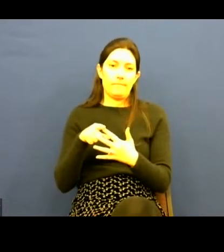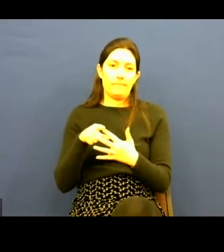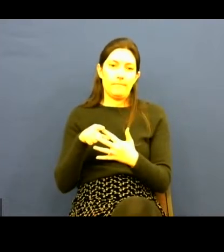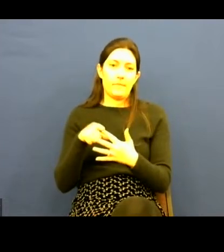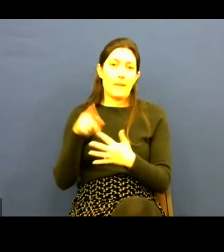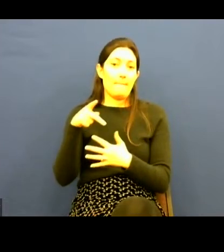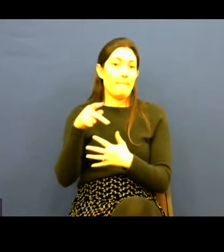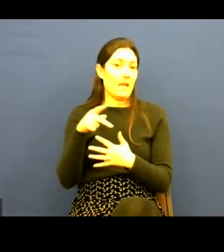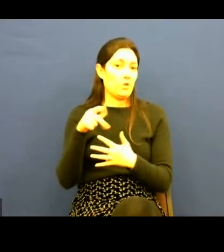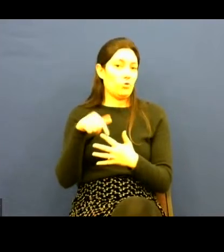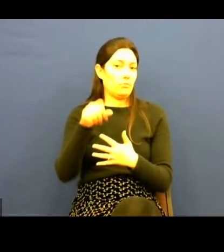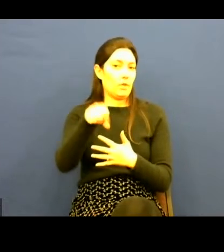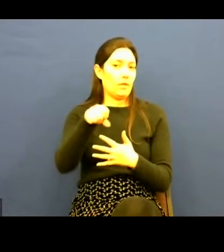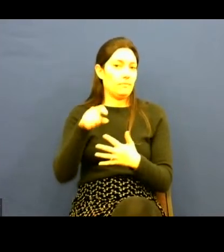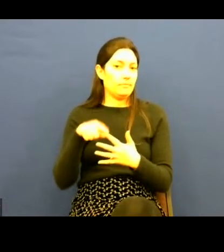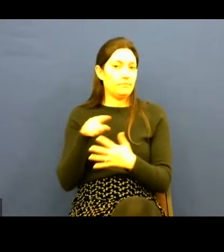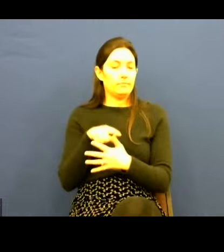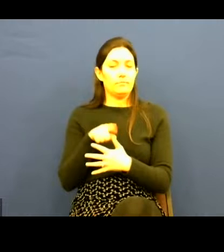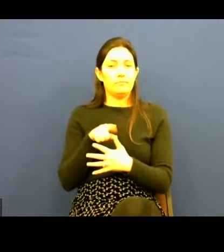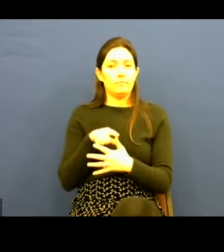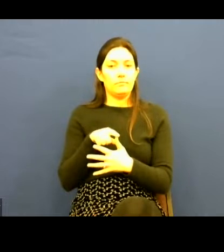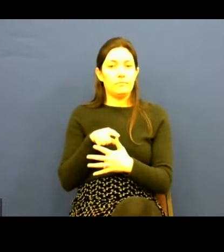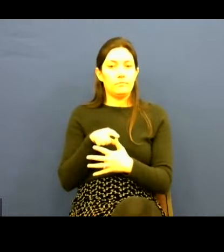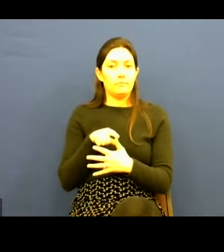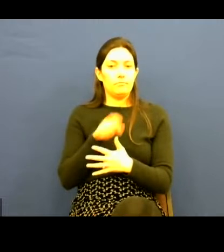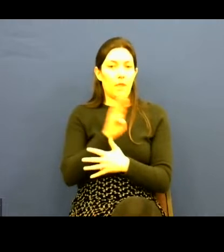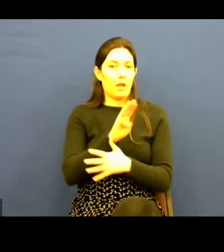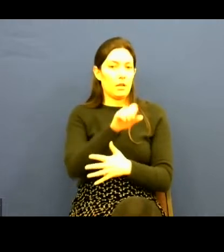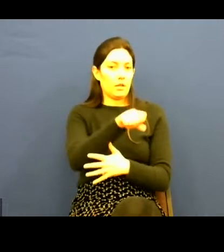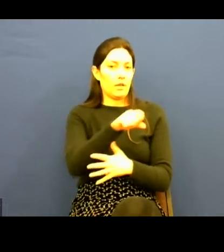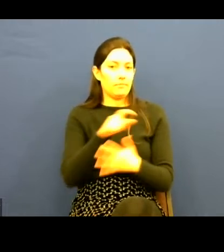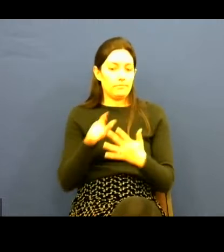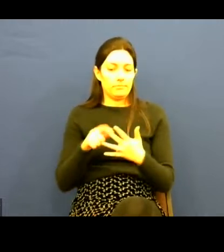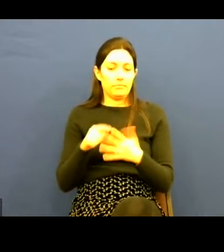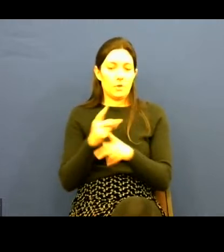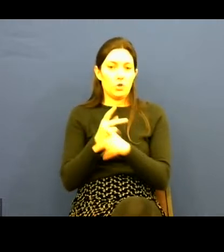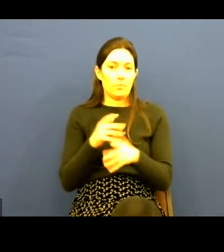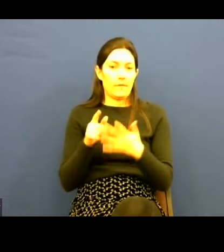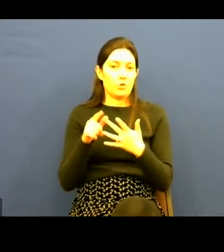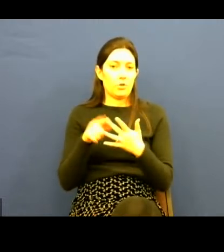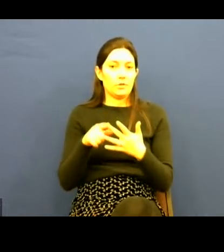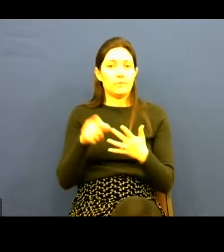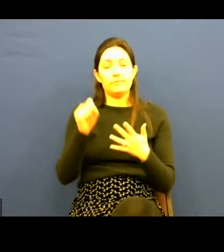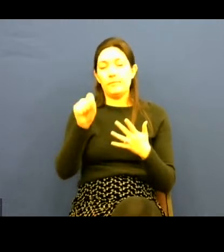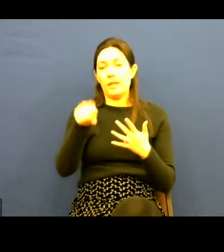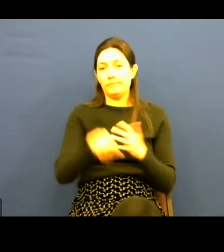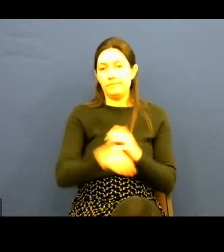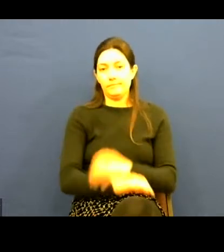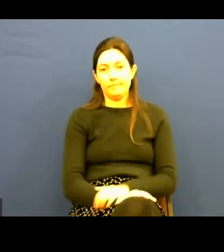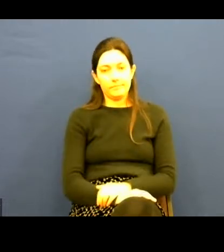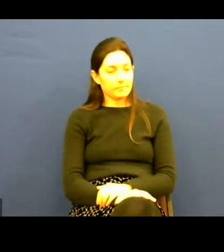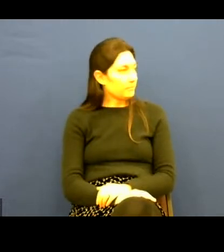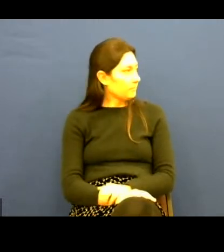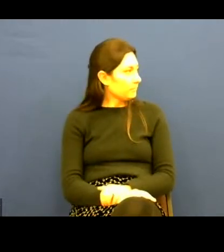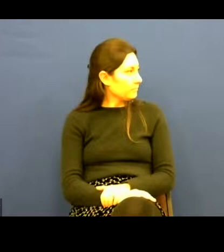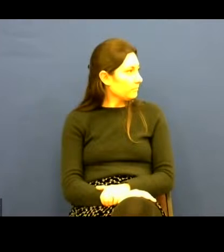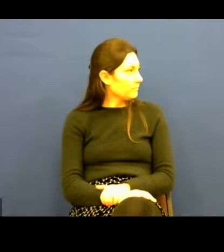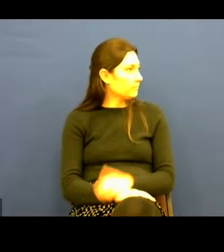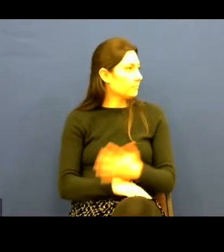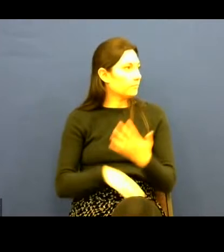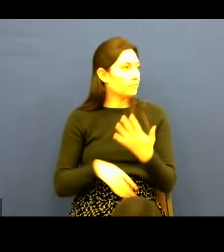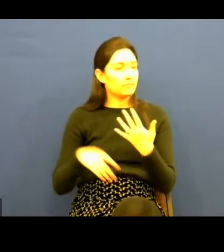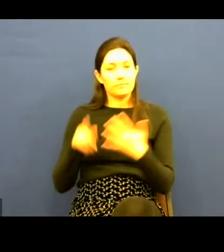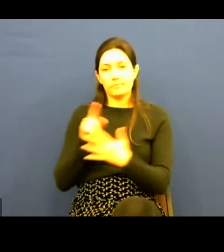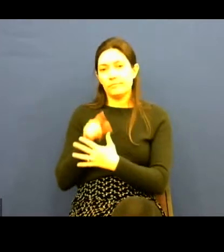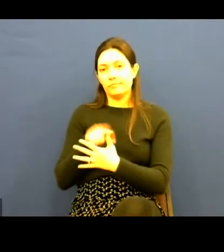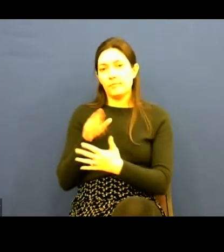Councilmember Page, Aye. Councilmember Belanca. Aye. Supervisor Schultz. Aye. Mr. Supervisor and fellow